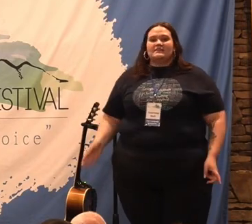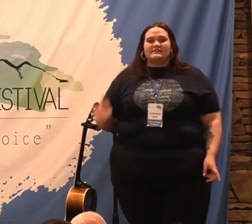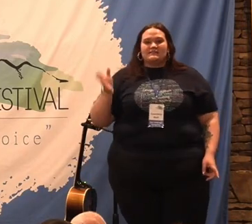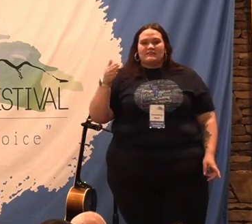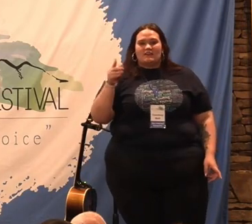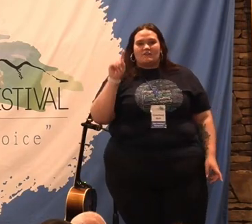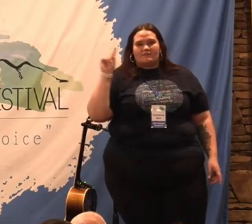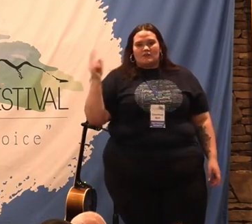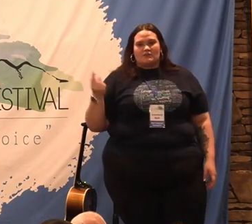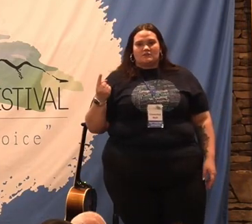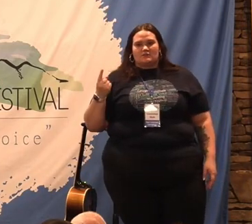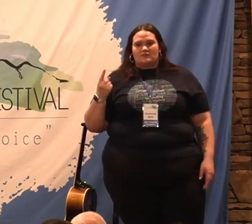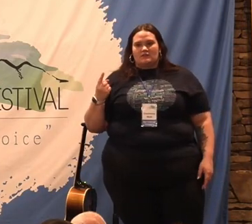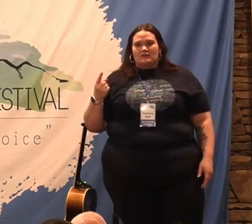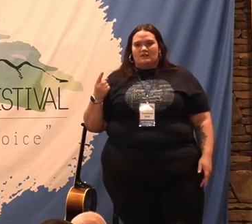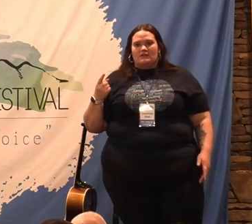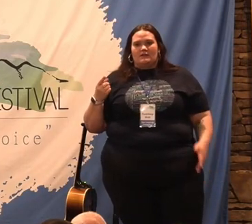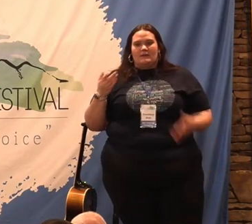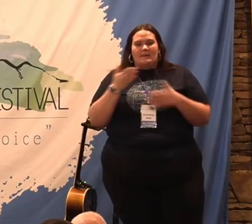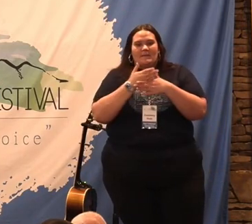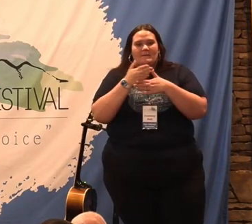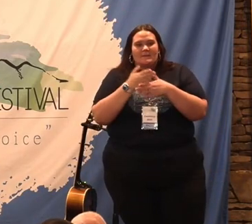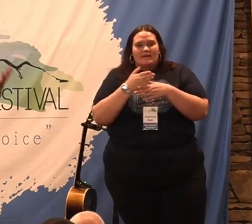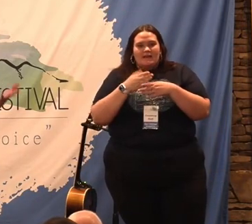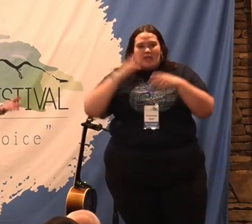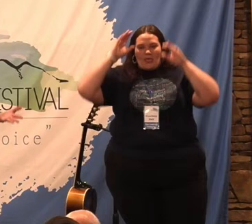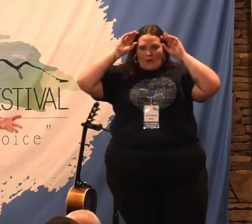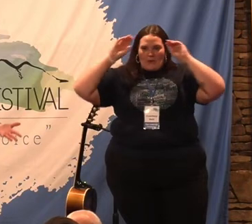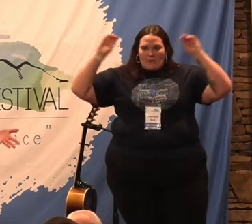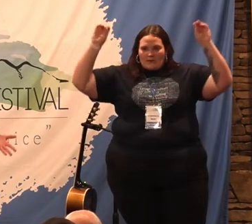first, between the horns of the mountain goat.